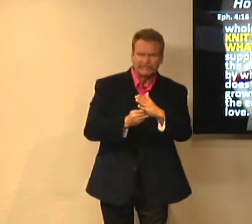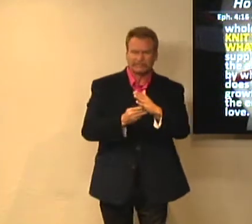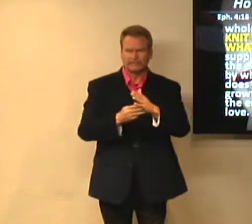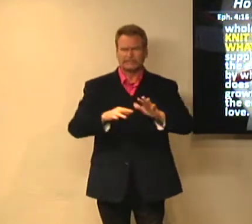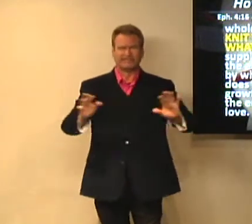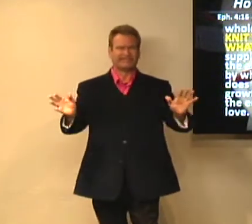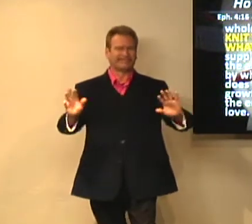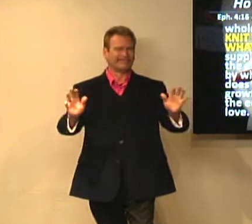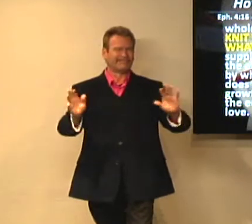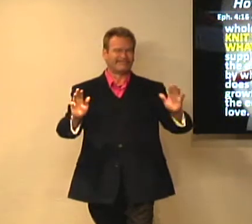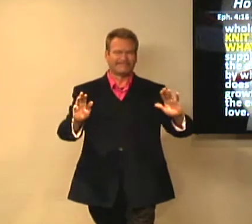the church,